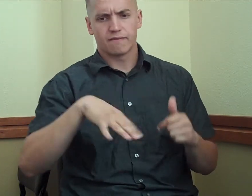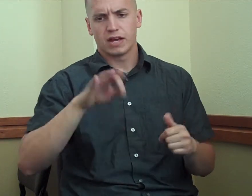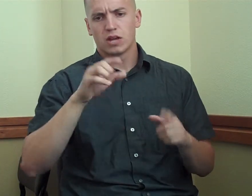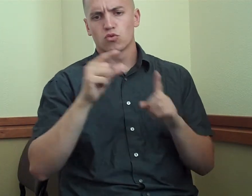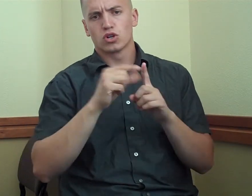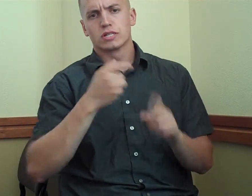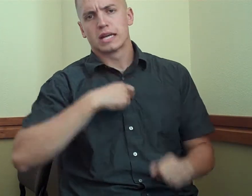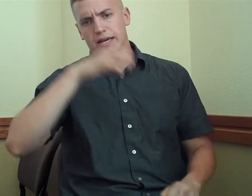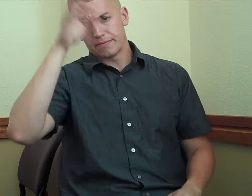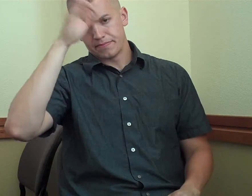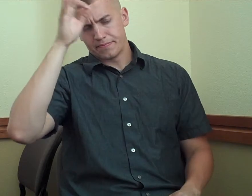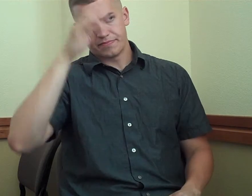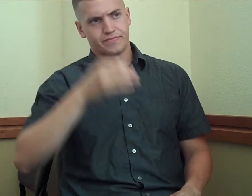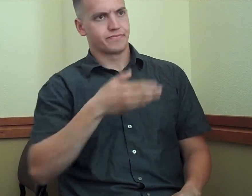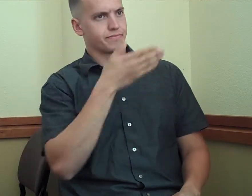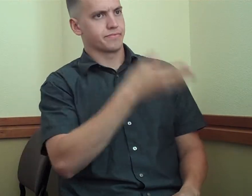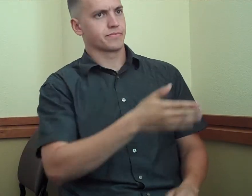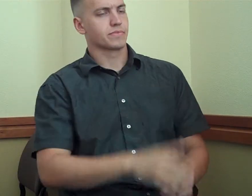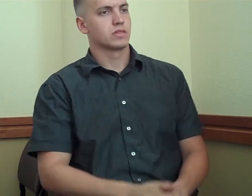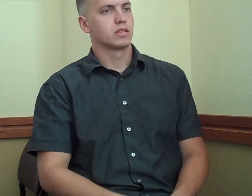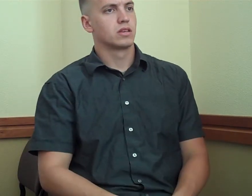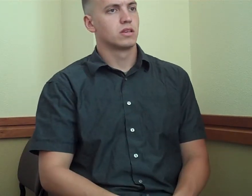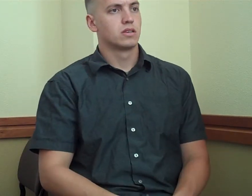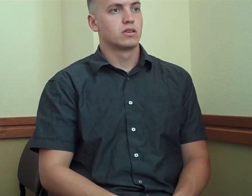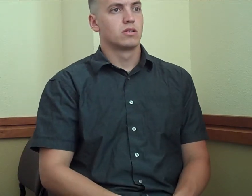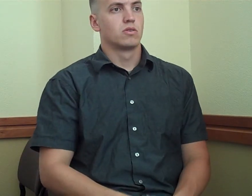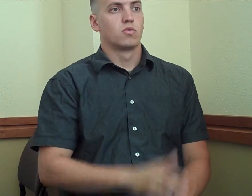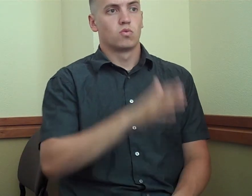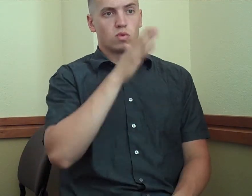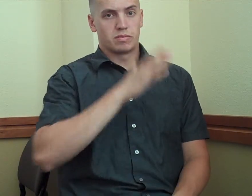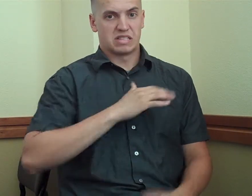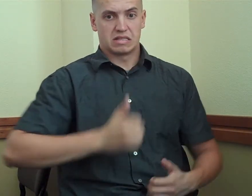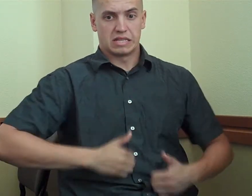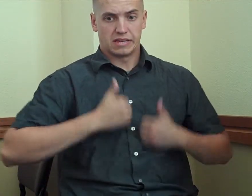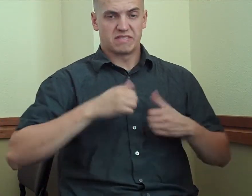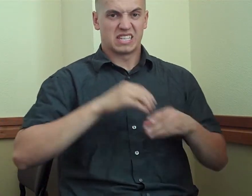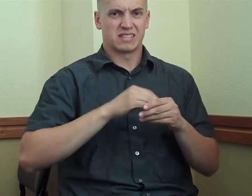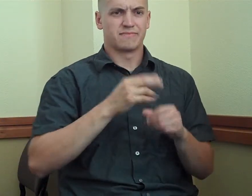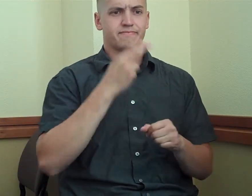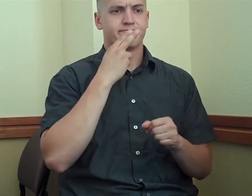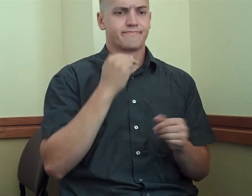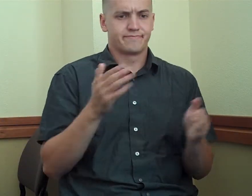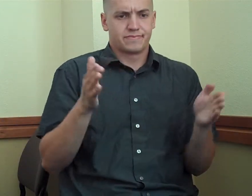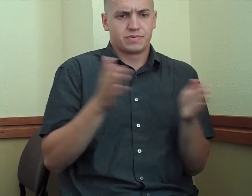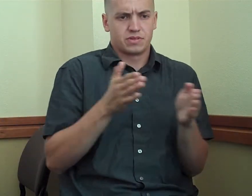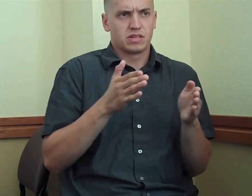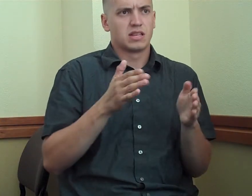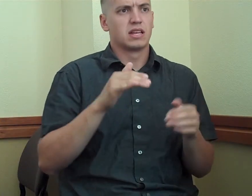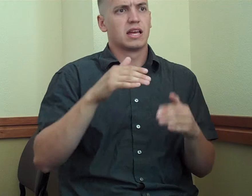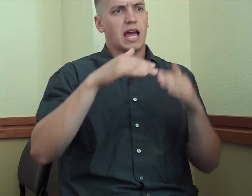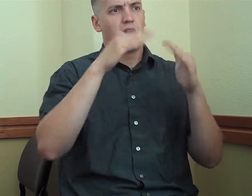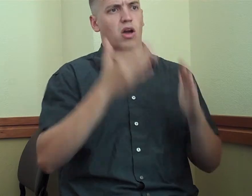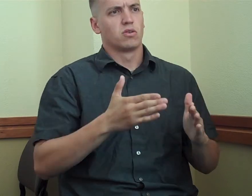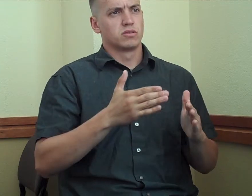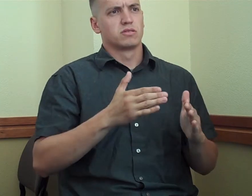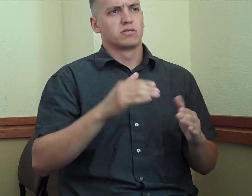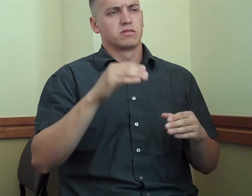in a small house overlooking the sea. I wonder what lupine means. I'm going to read on and see if I can figure it